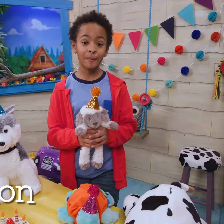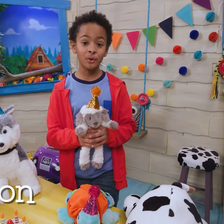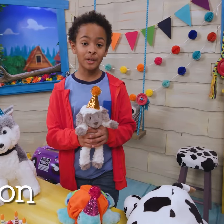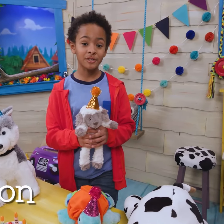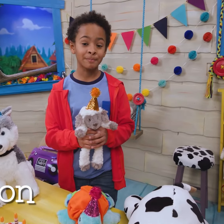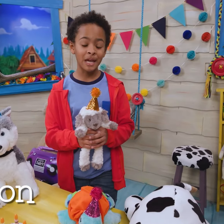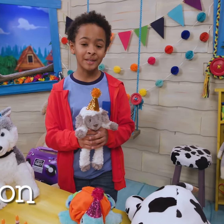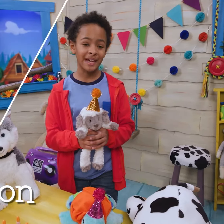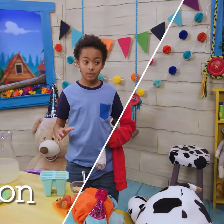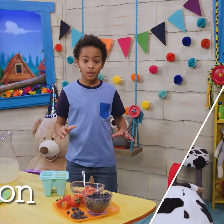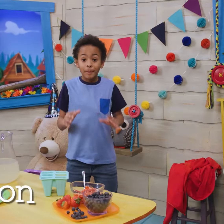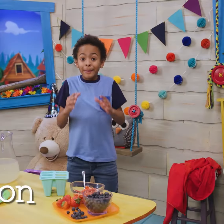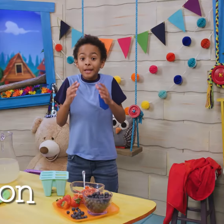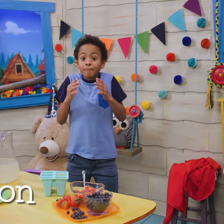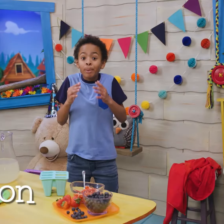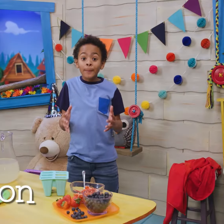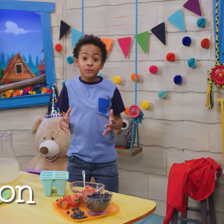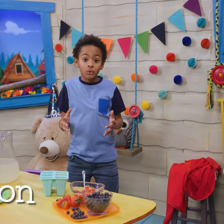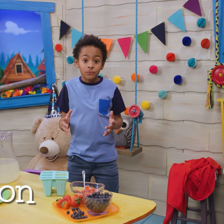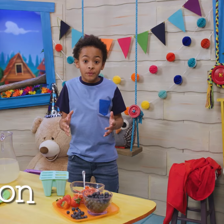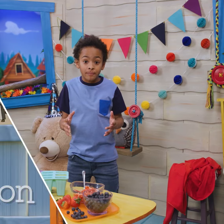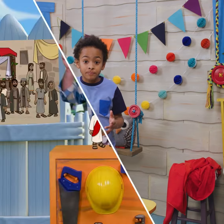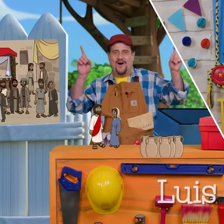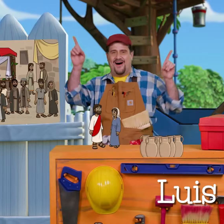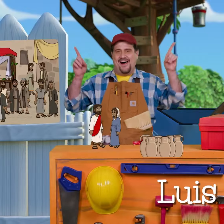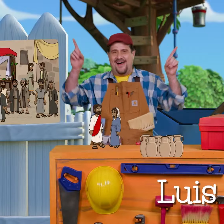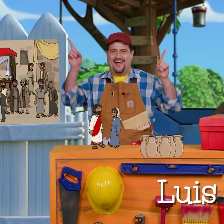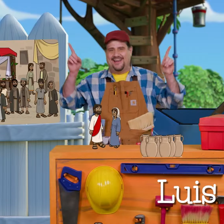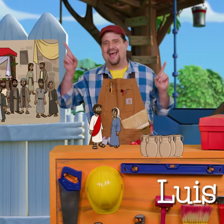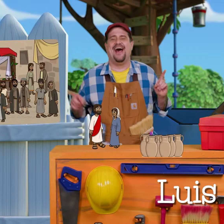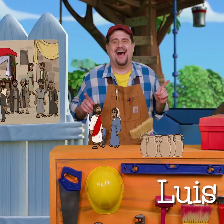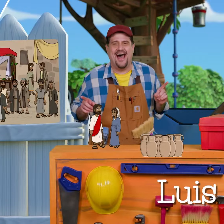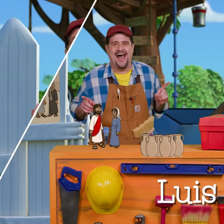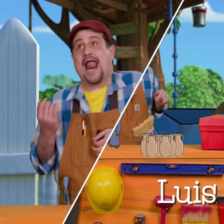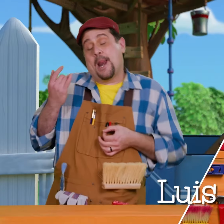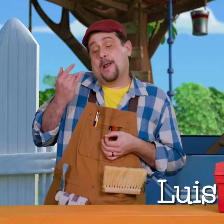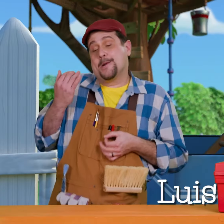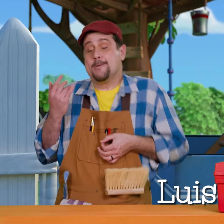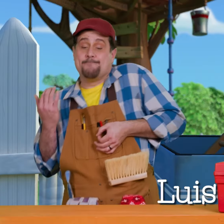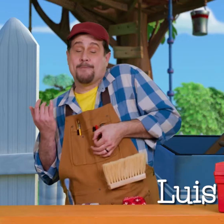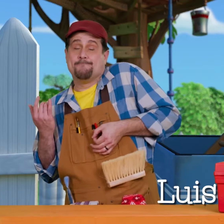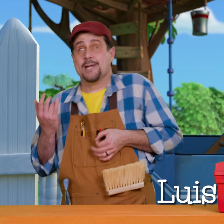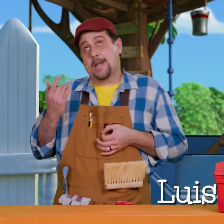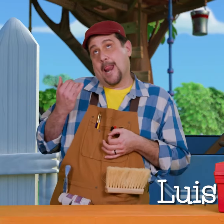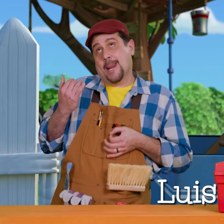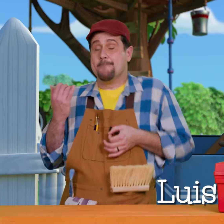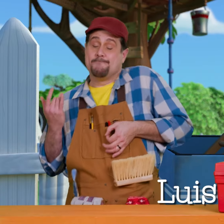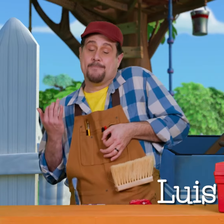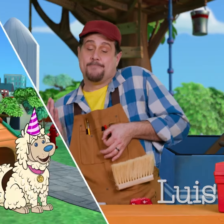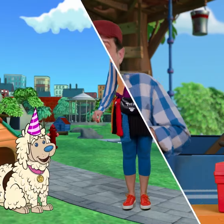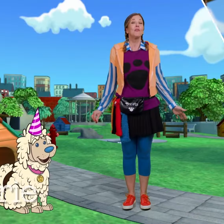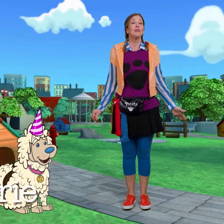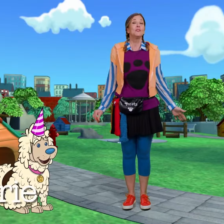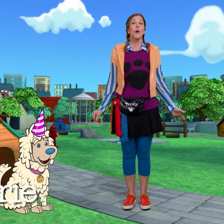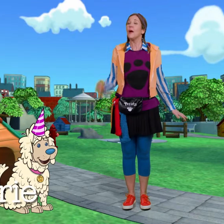wonder there's so much fun we'll have learning together so let's go down